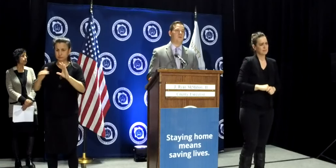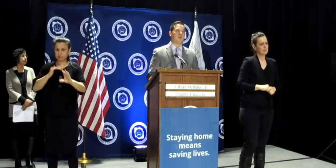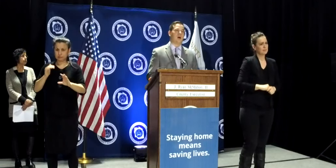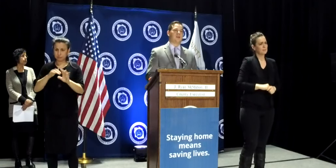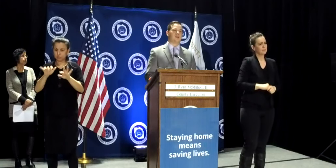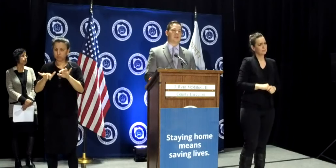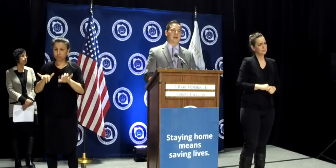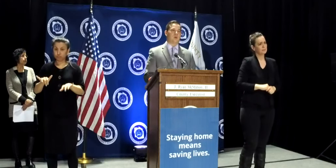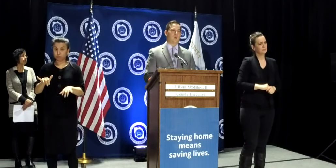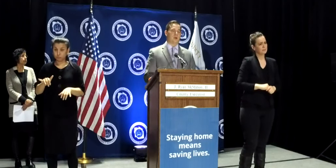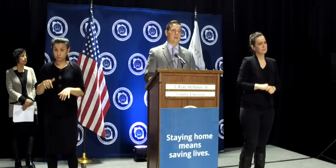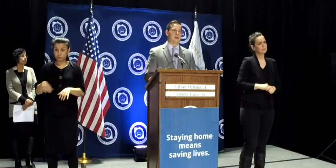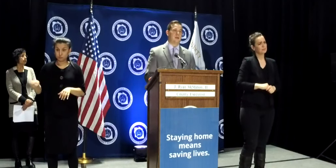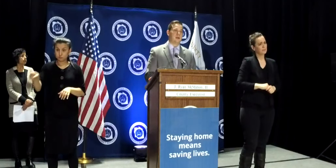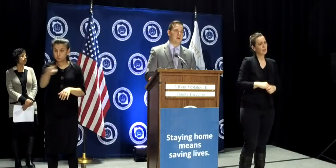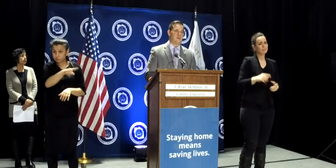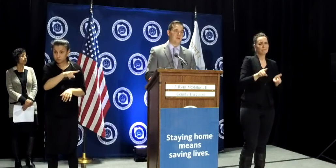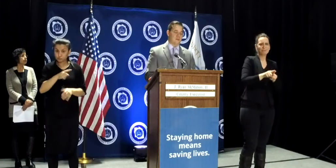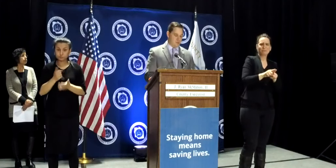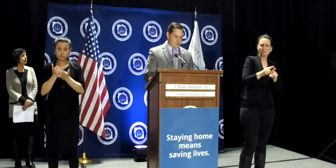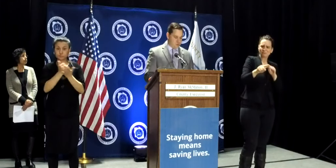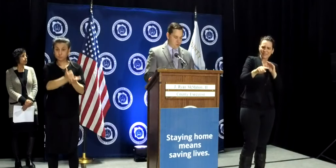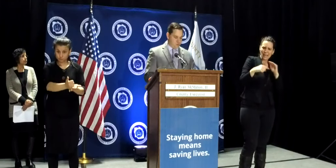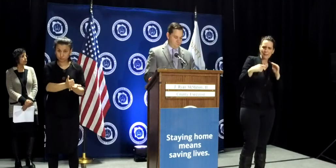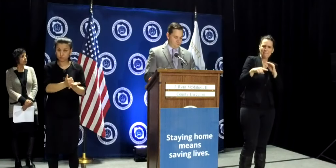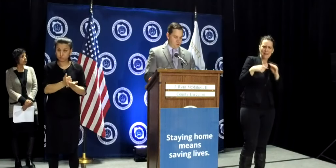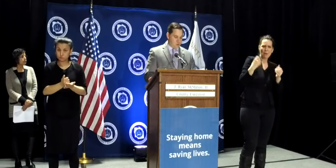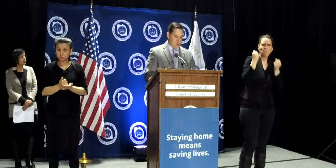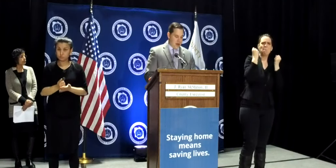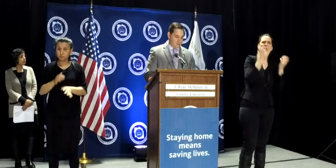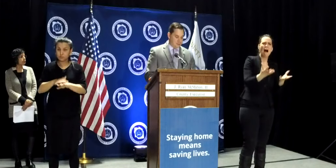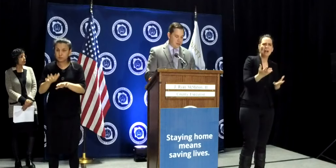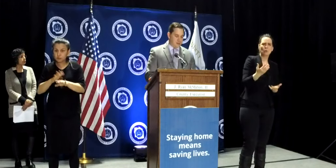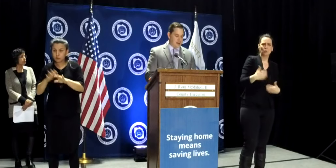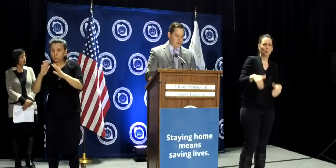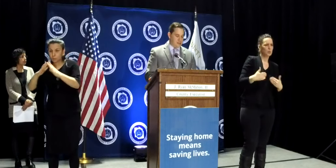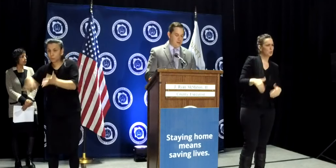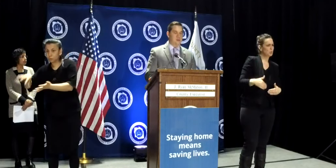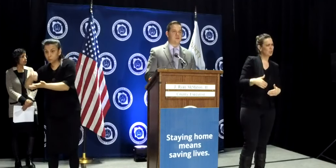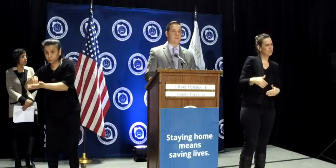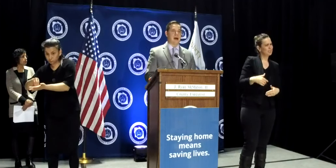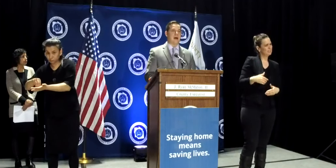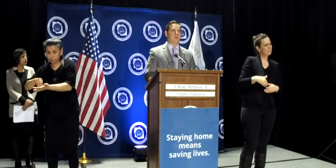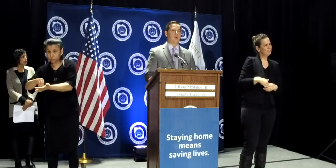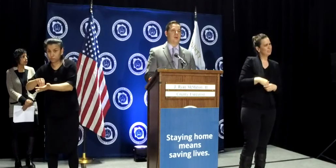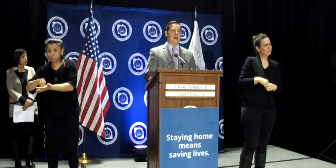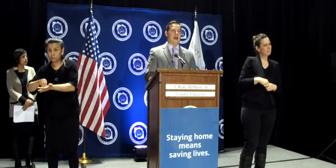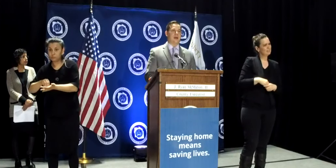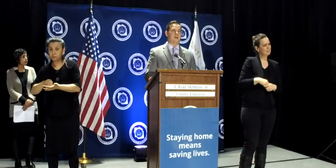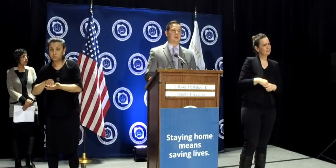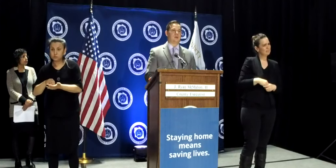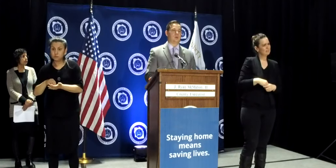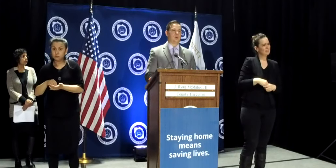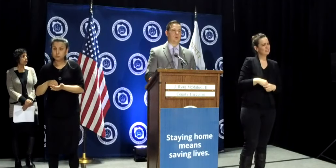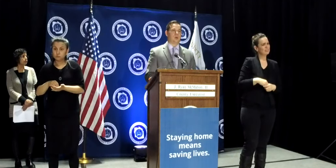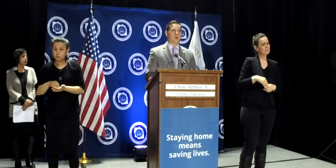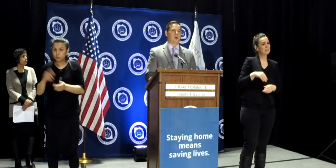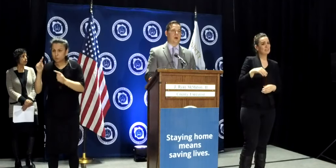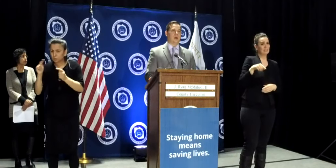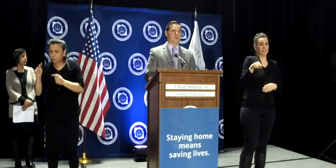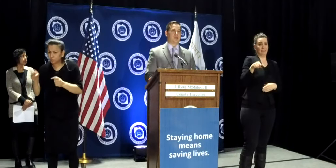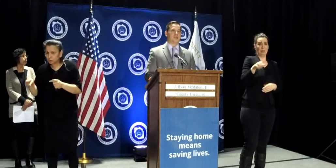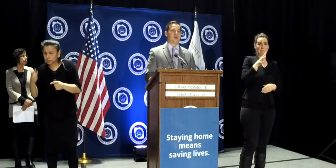help if you fall into this category, and many of our families do. I'm getting a lot of emails from mom or dad